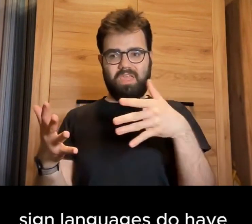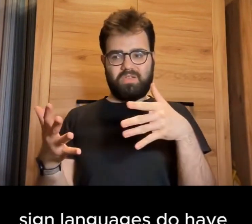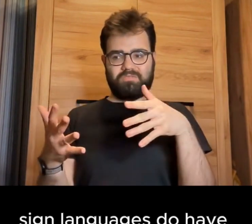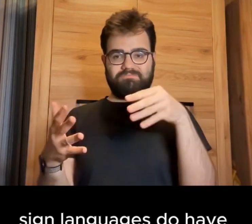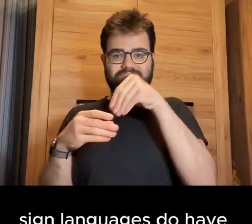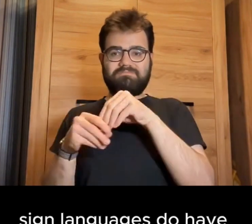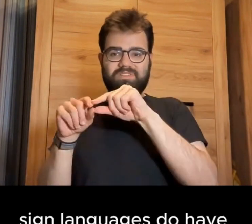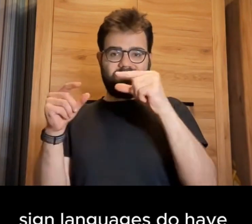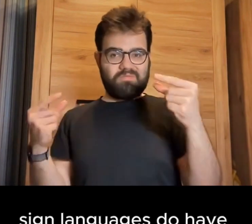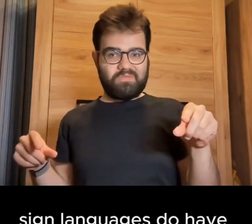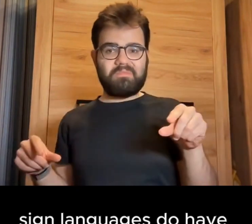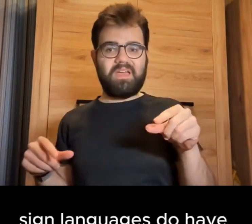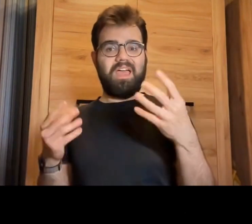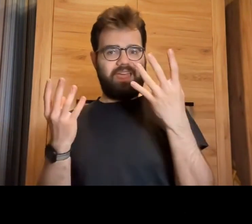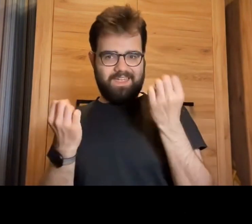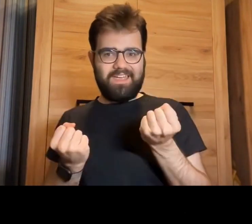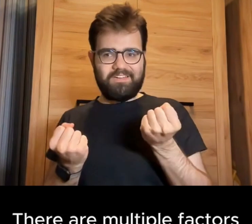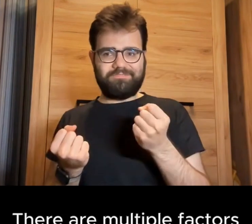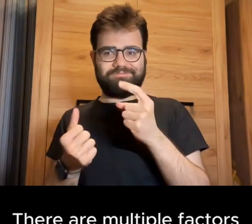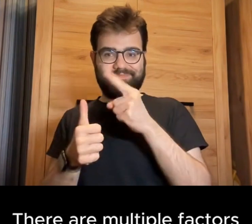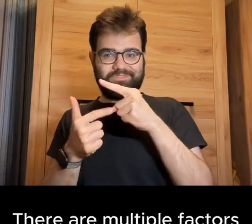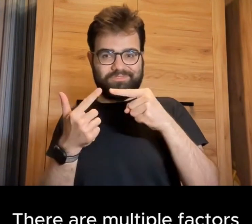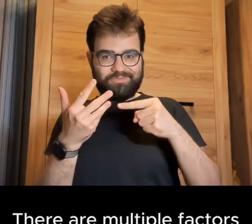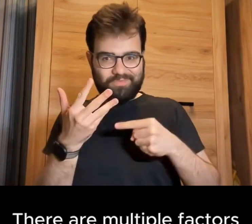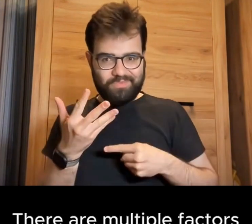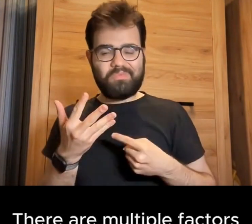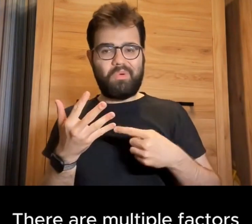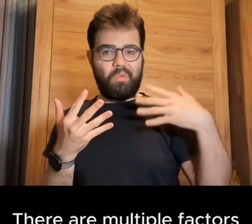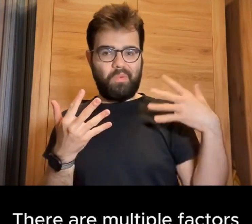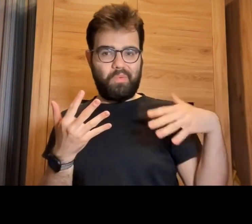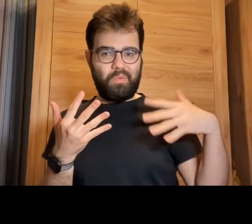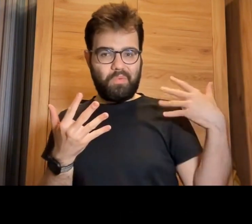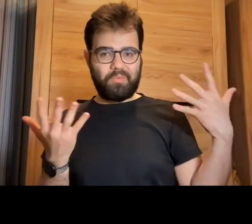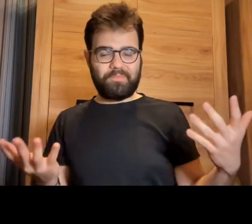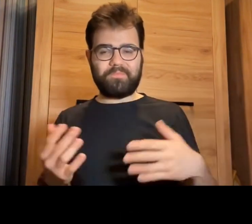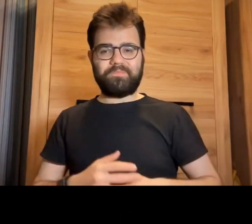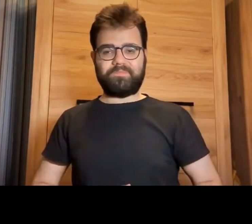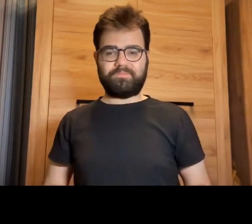languages, of course, do have grammar. They have different